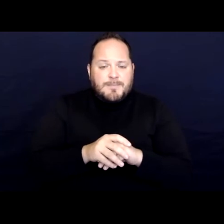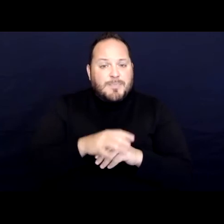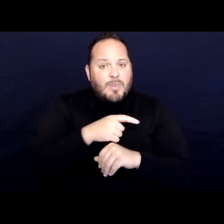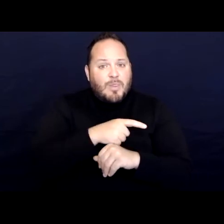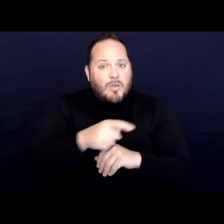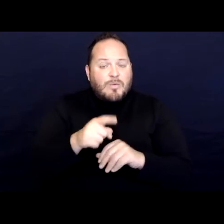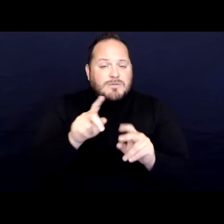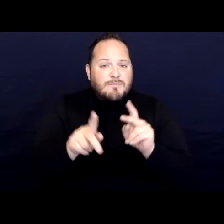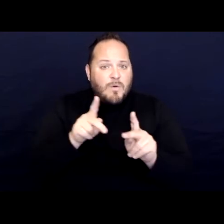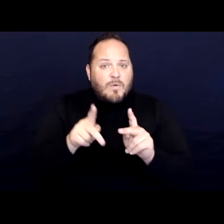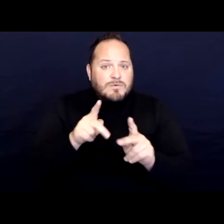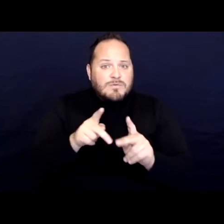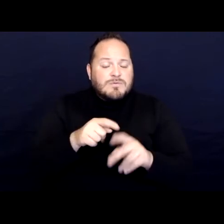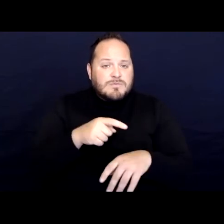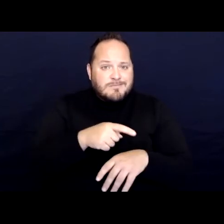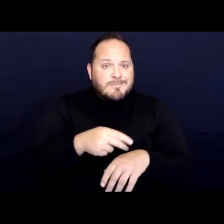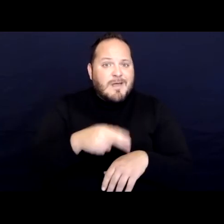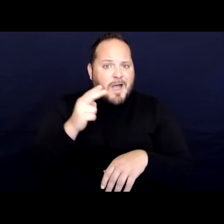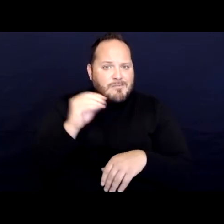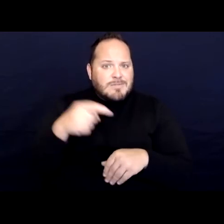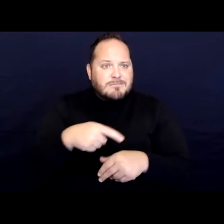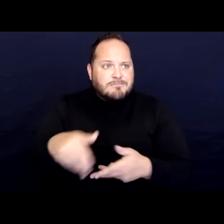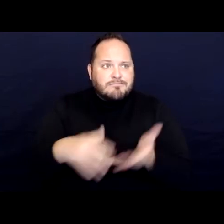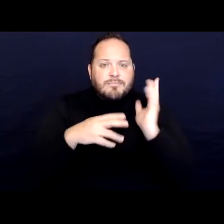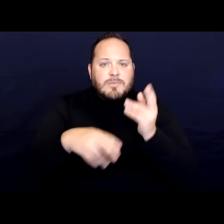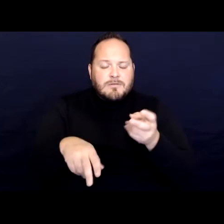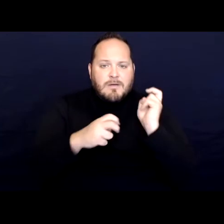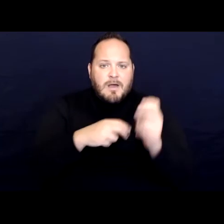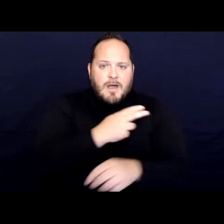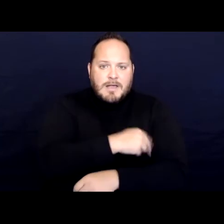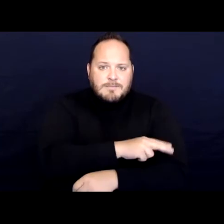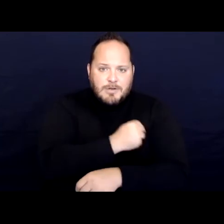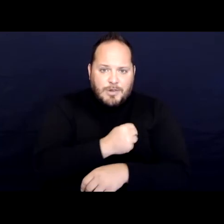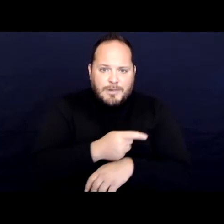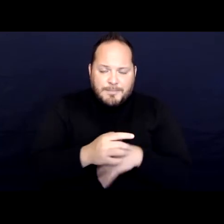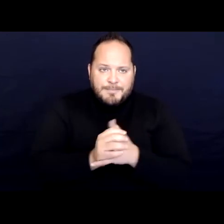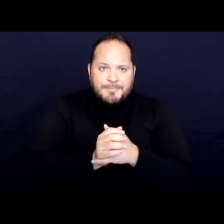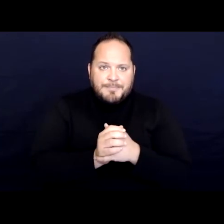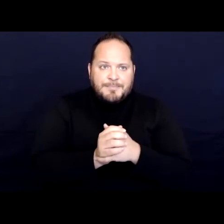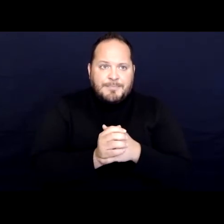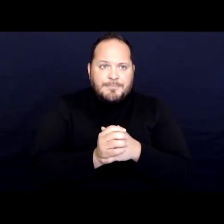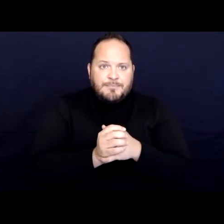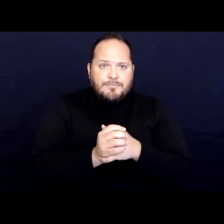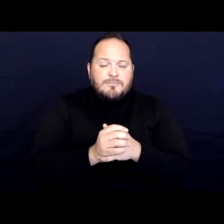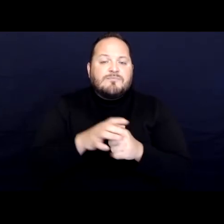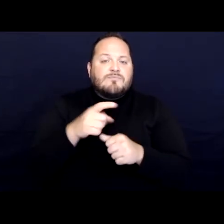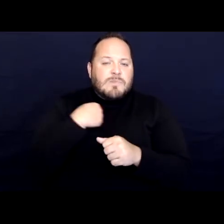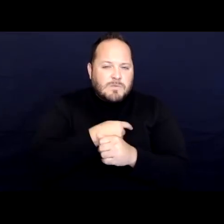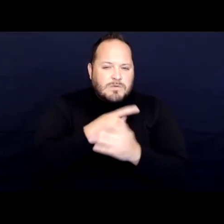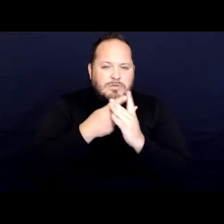seeing very high rates of hospitalizations. And then we started to see the emerging uh,